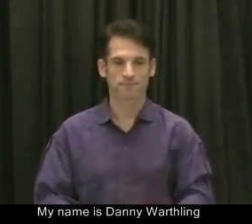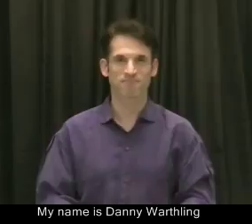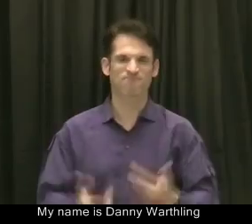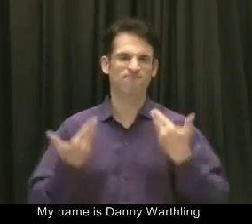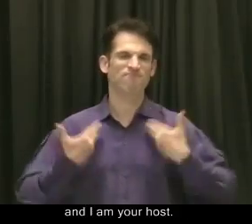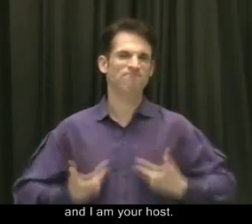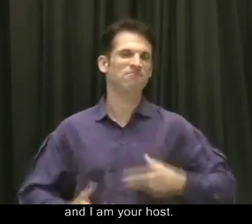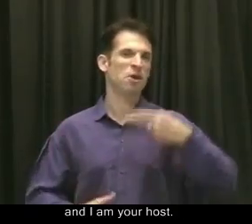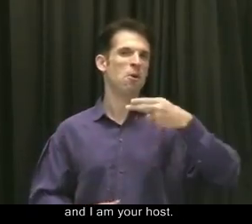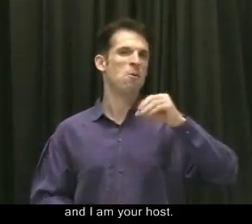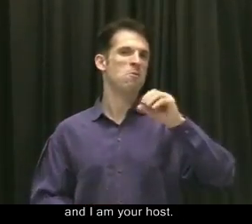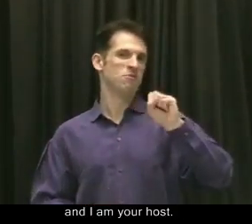and I am your host.